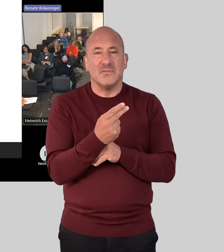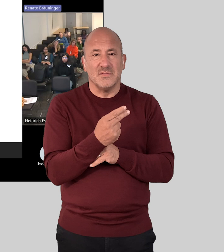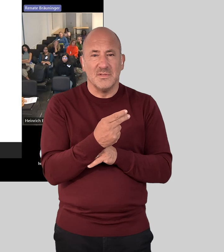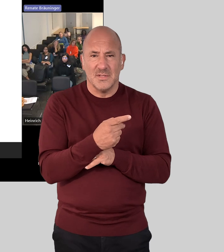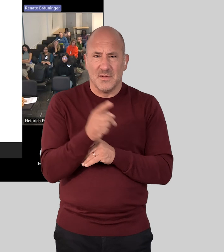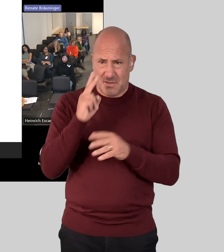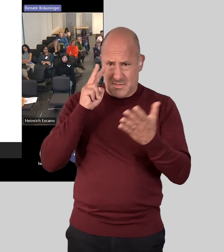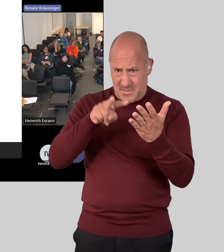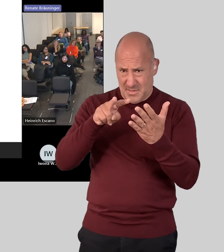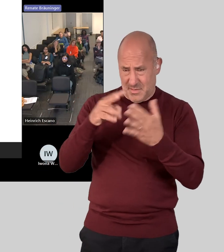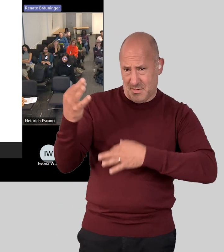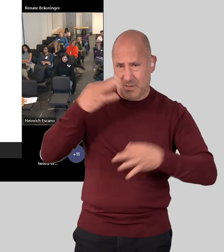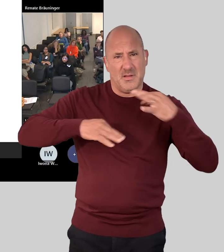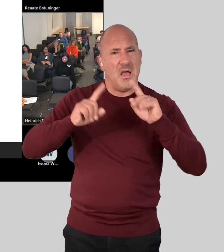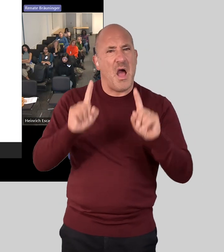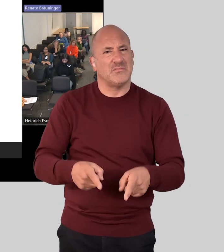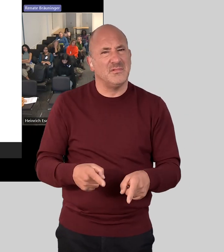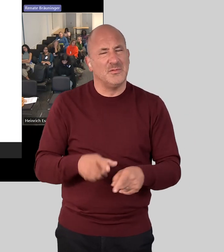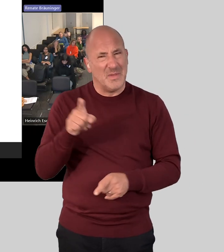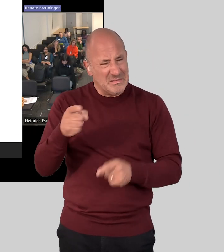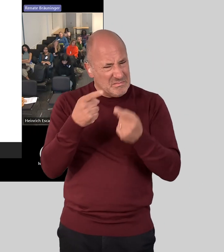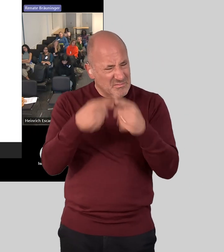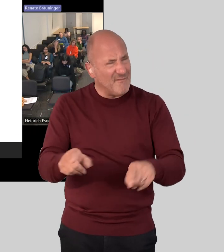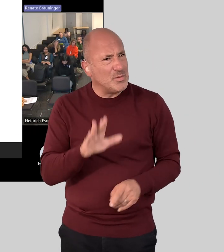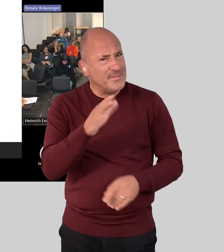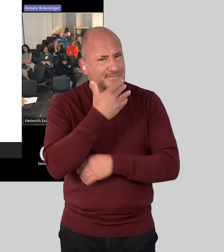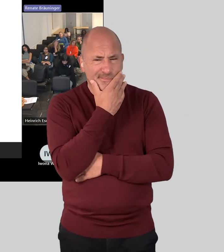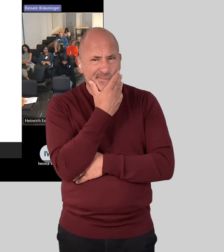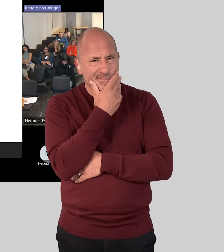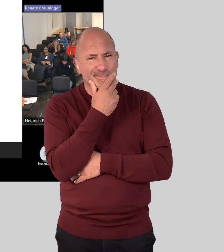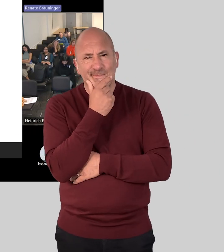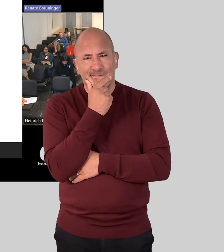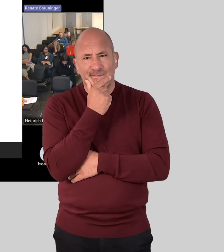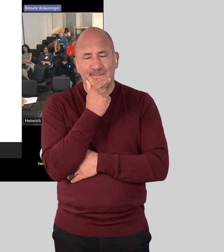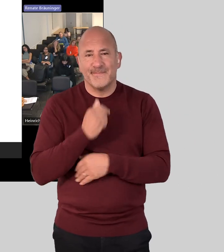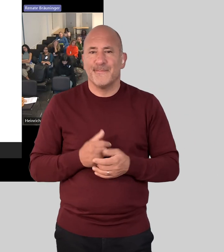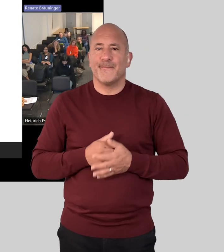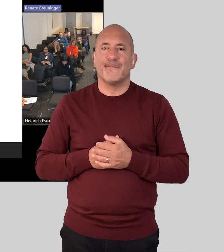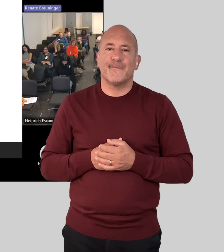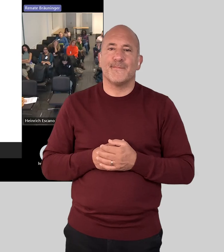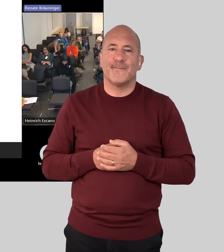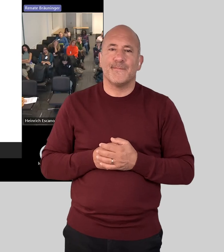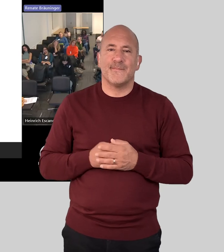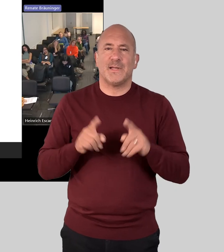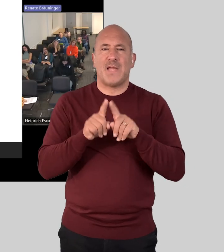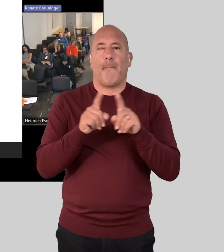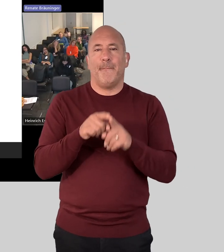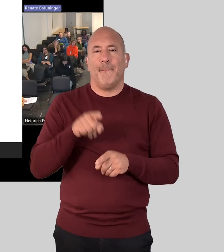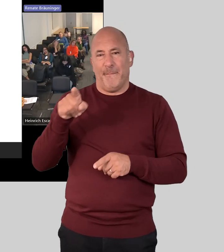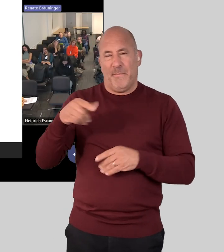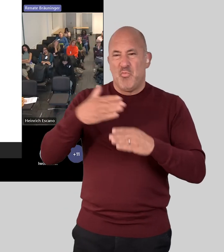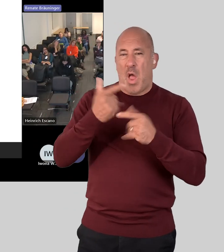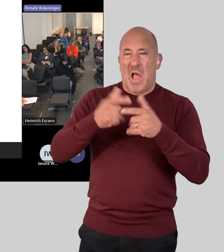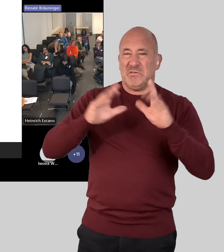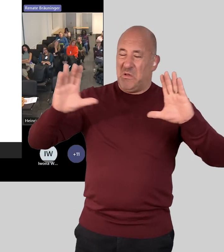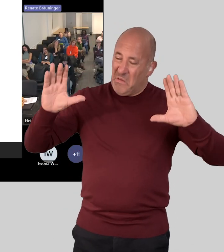tonal art? You cannot perform the work from them. So that's the kind of difference, and